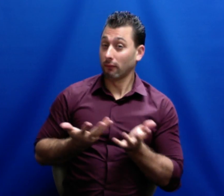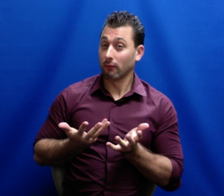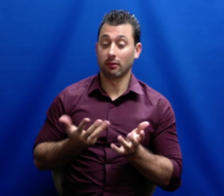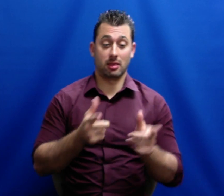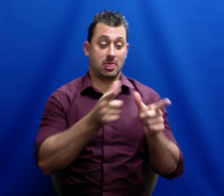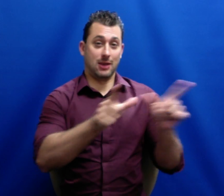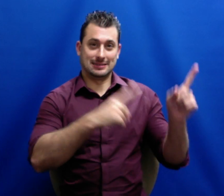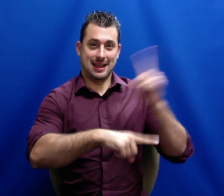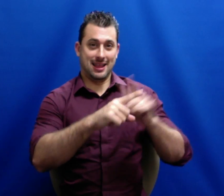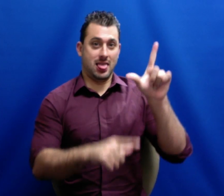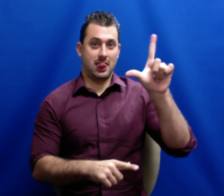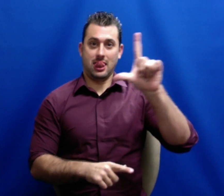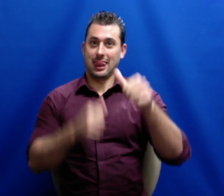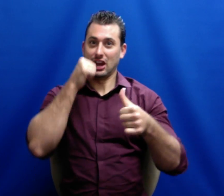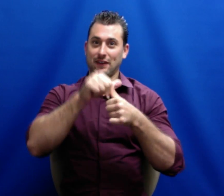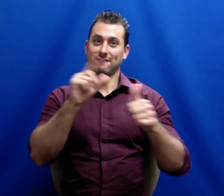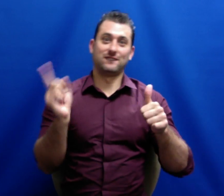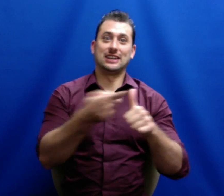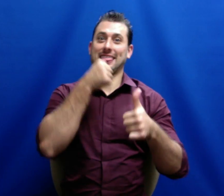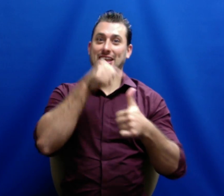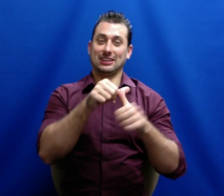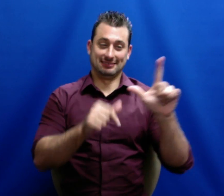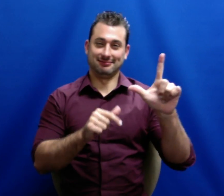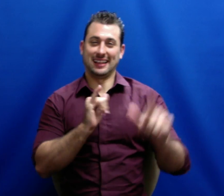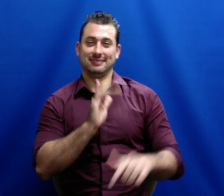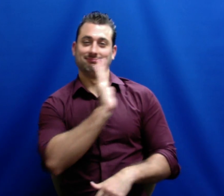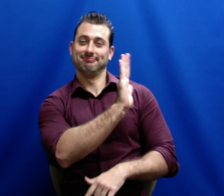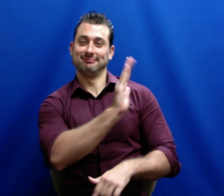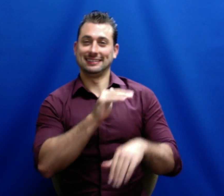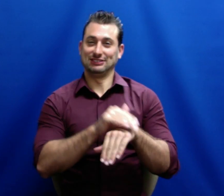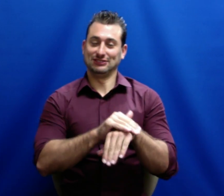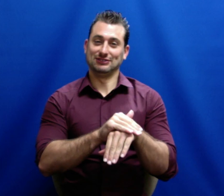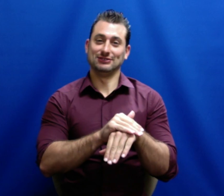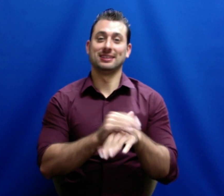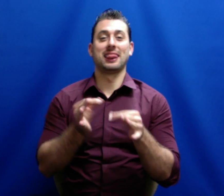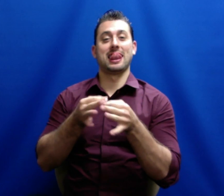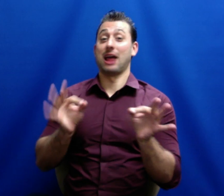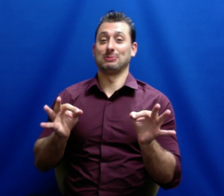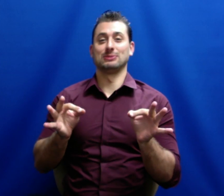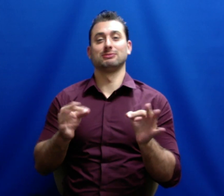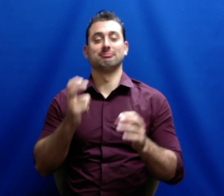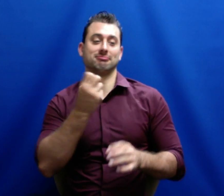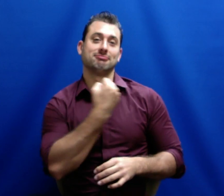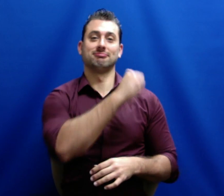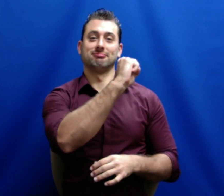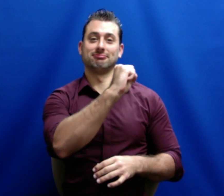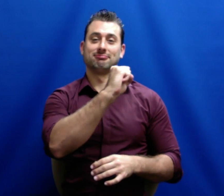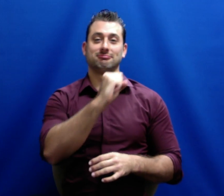L initialized sign is a borrowing of English, whereas the other sign is more of a